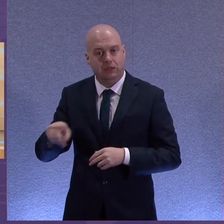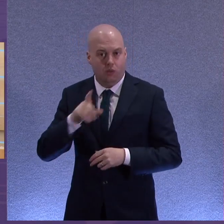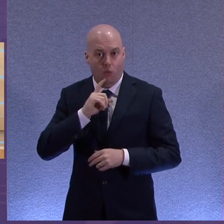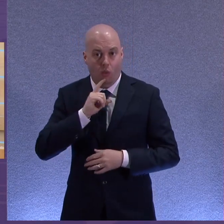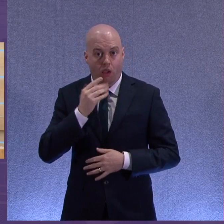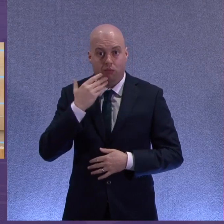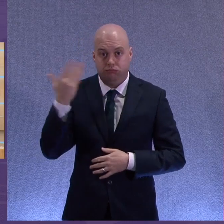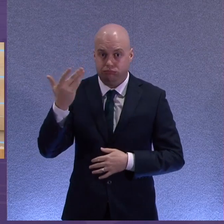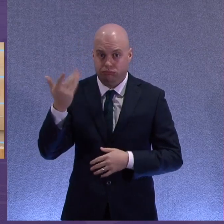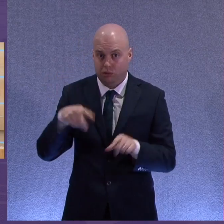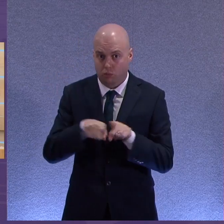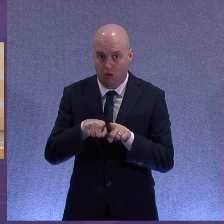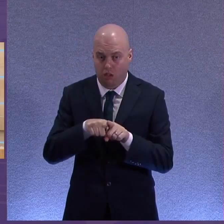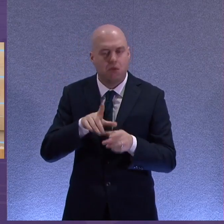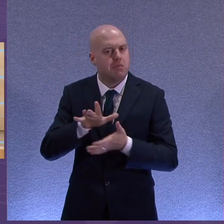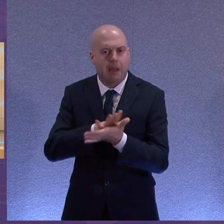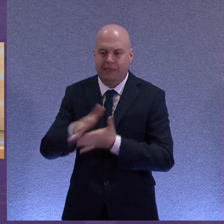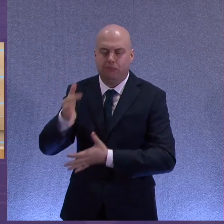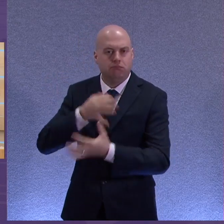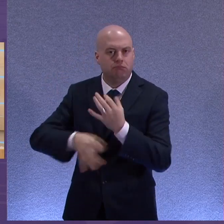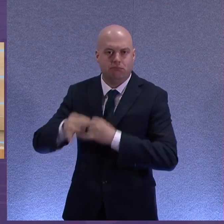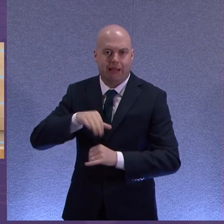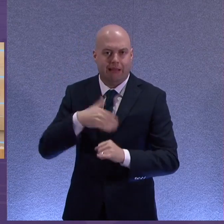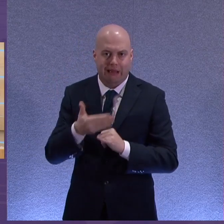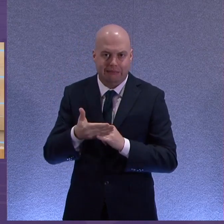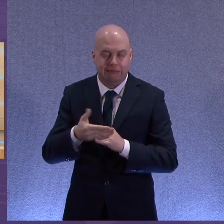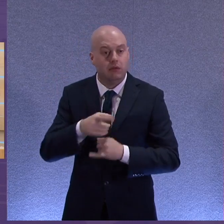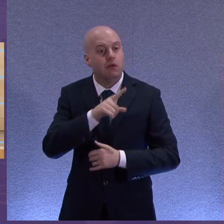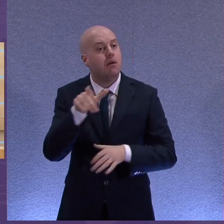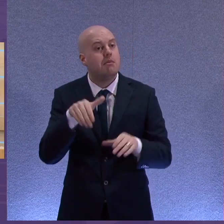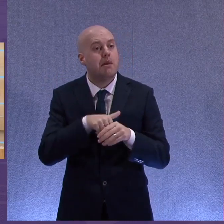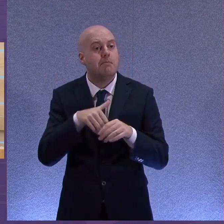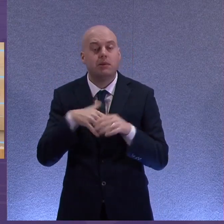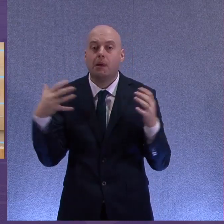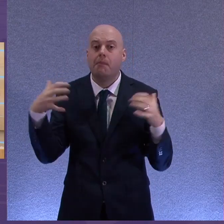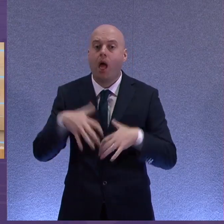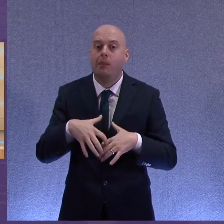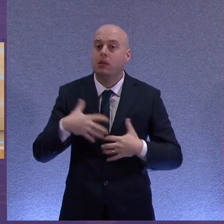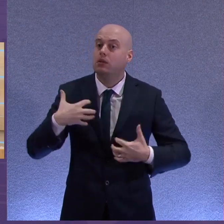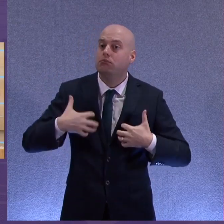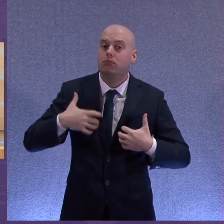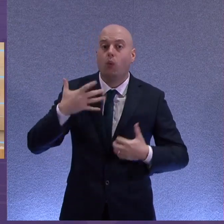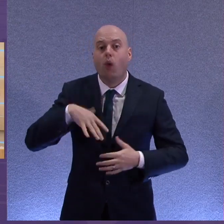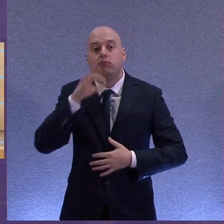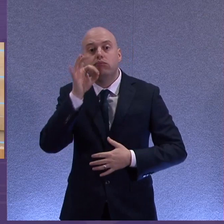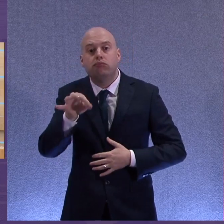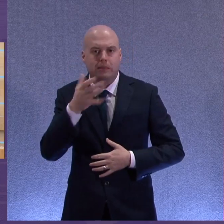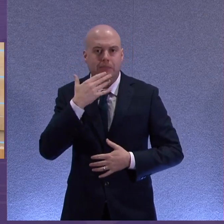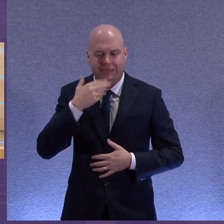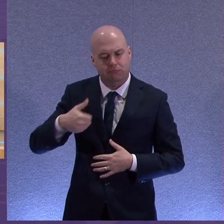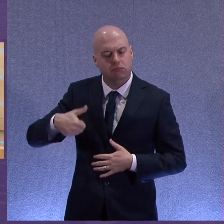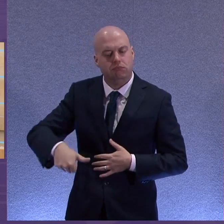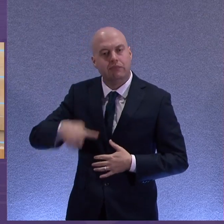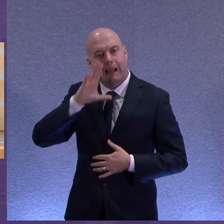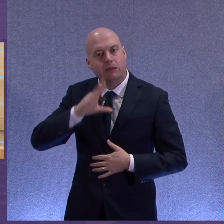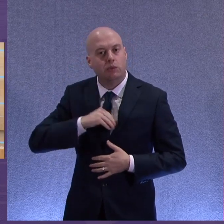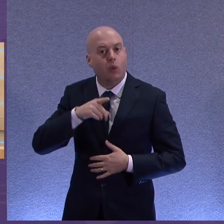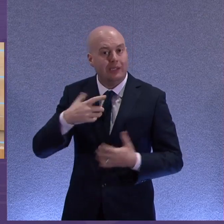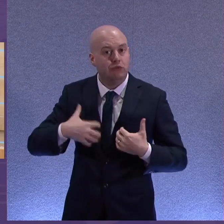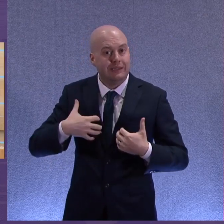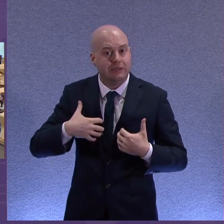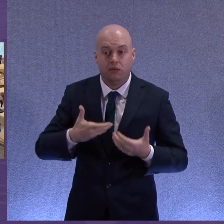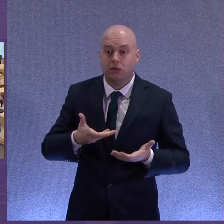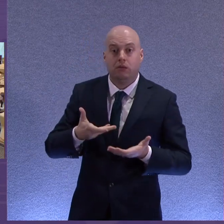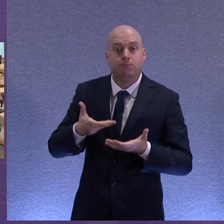COVID-19. And members who wish to ask a question to press their request to speak buttons as soon as possible. And I call on the First